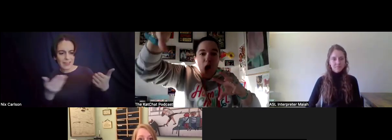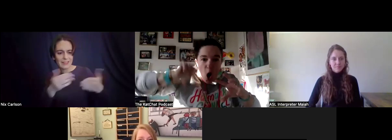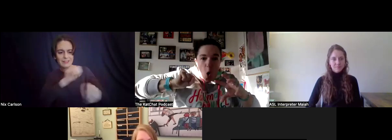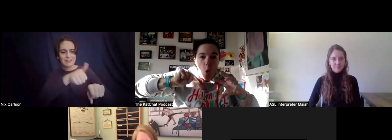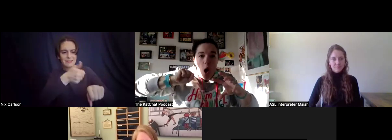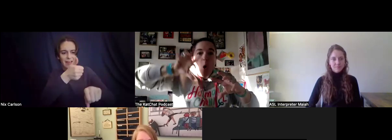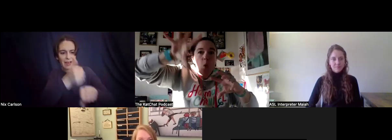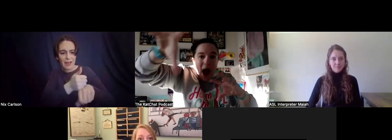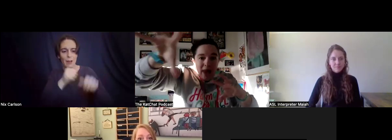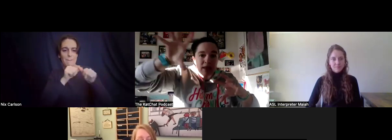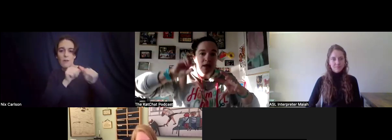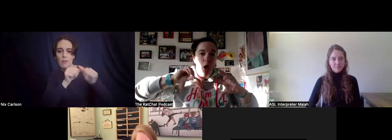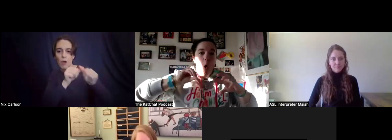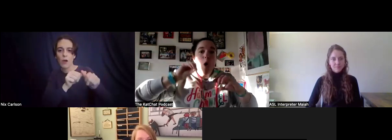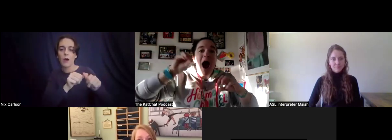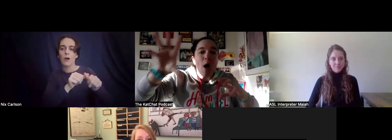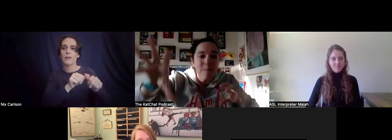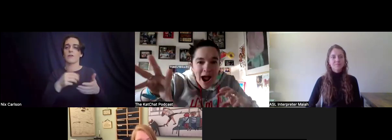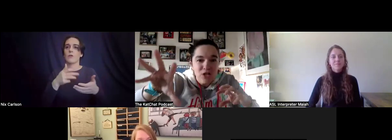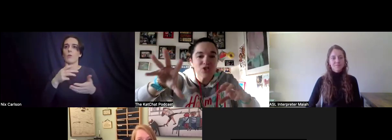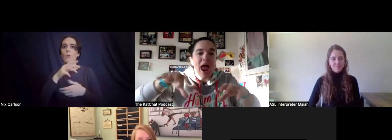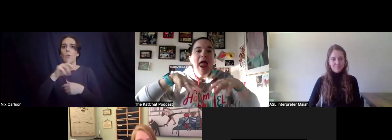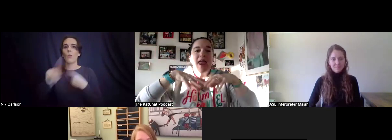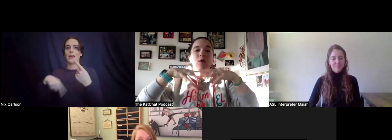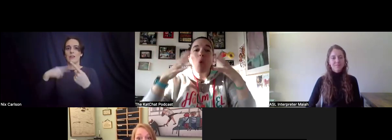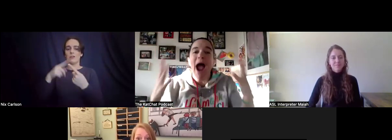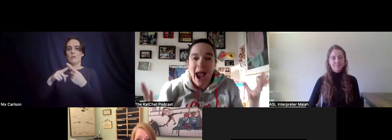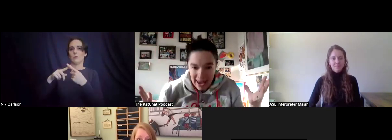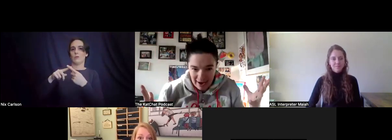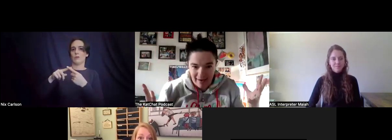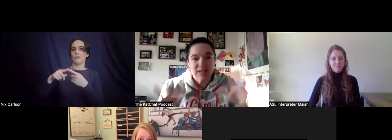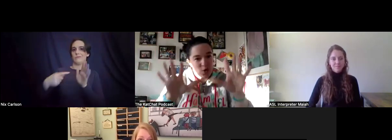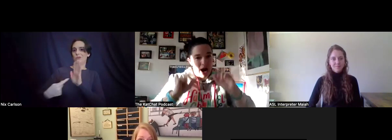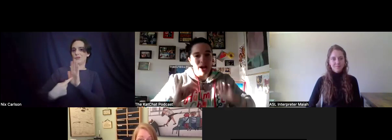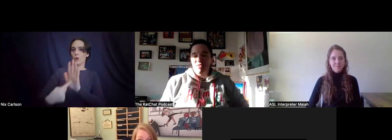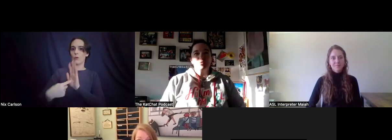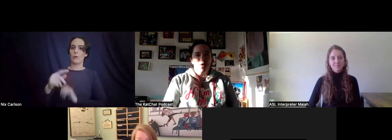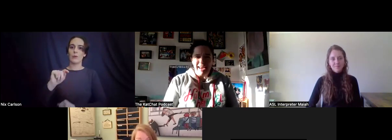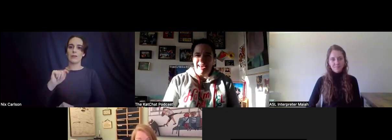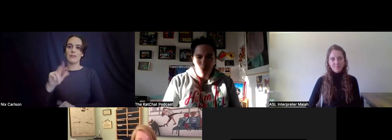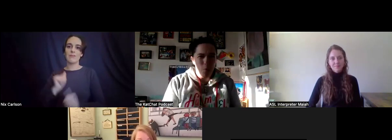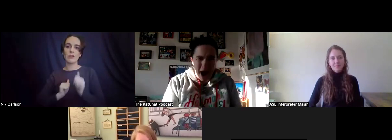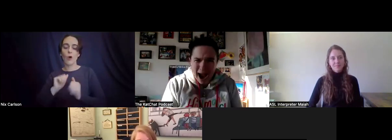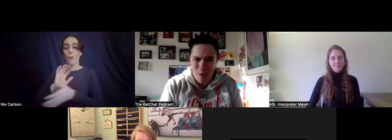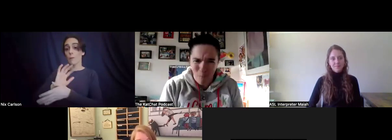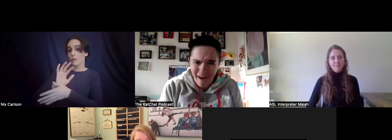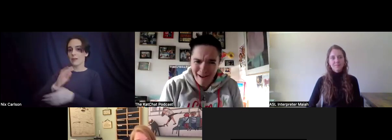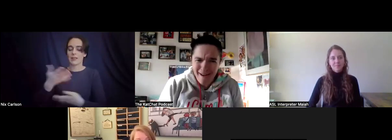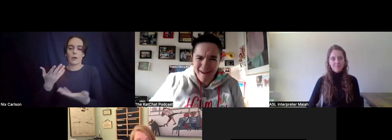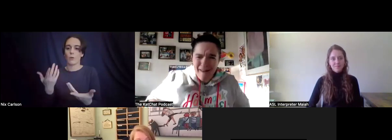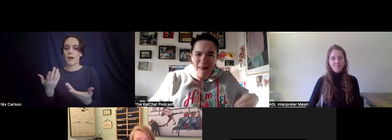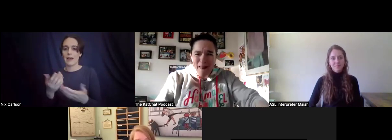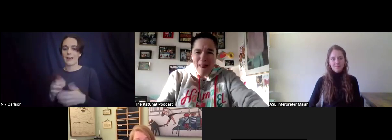to show, when, or how much and why. Right. So that And was then being able to wow.